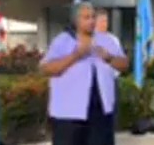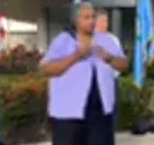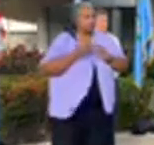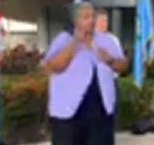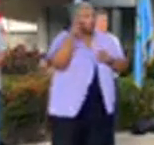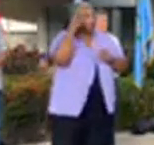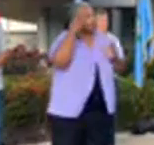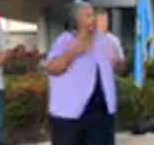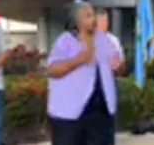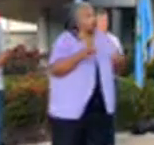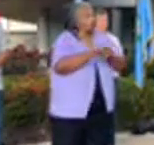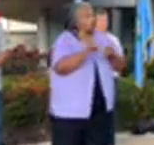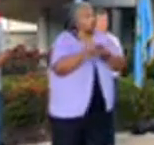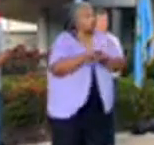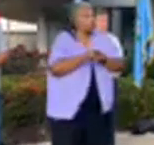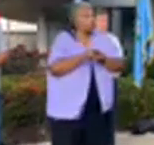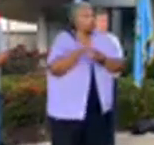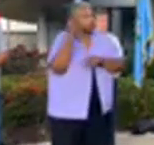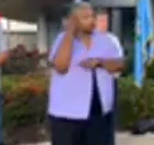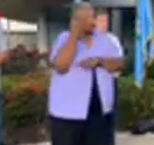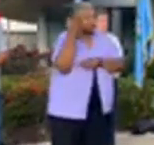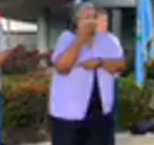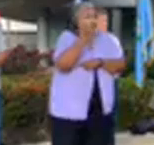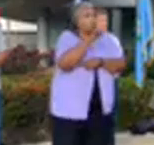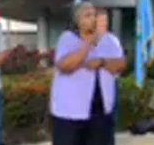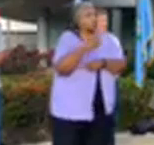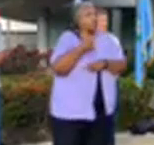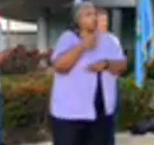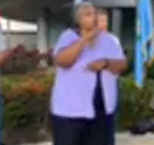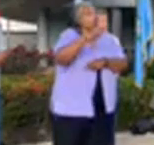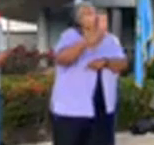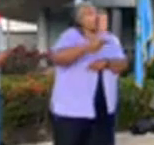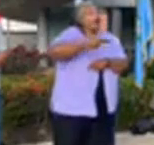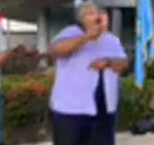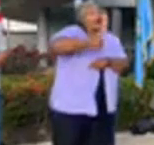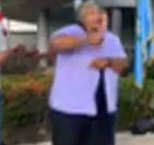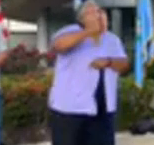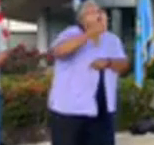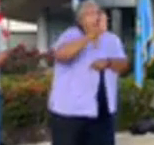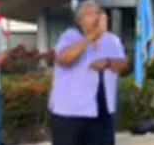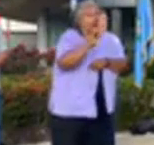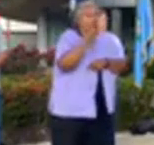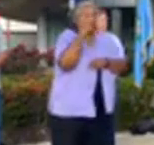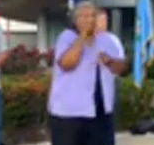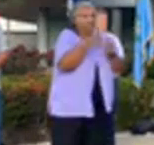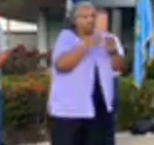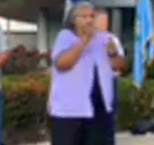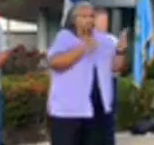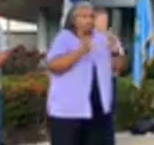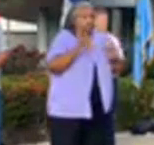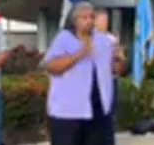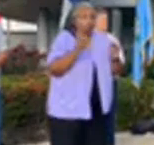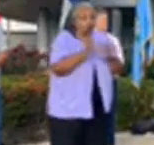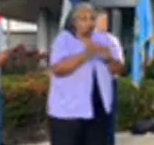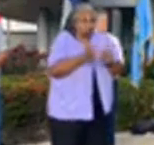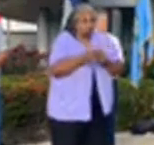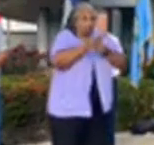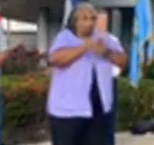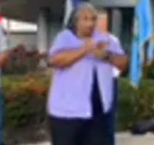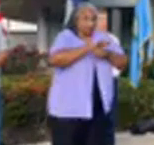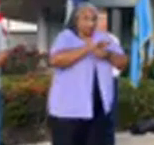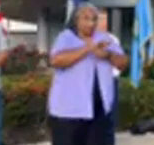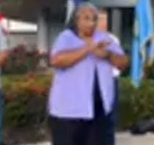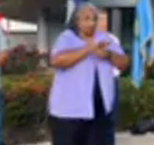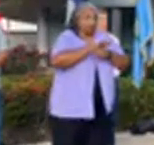has indicated in his speech today that Louisiana has the third highest rate per capita of this virus. And that is